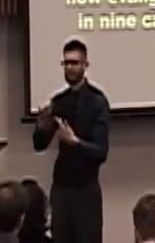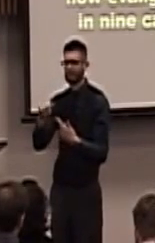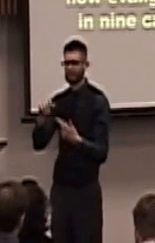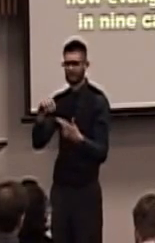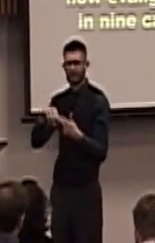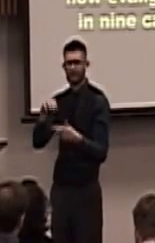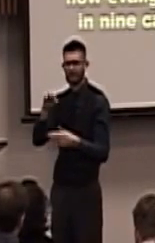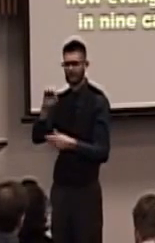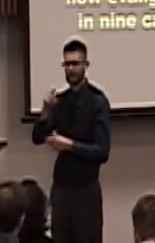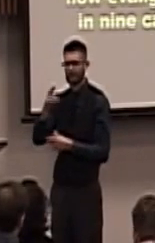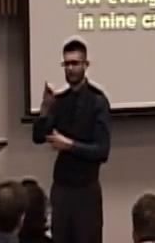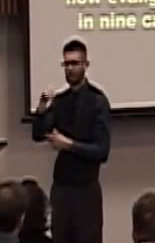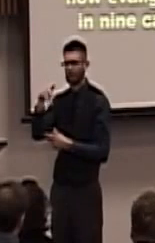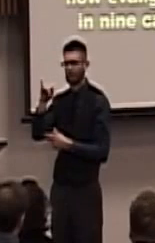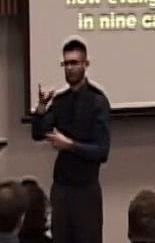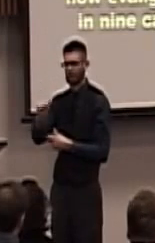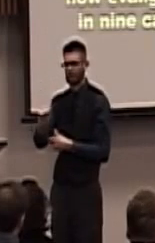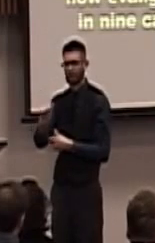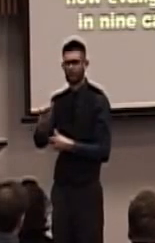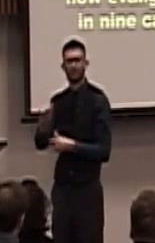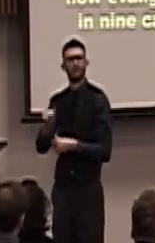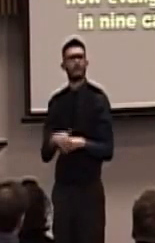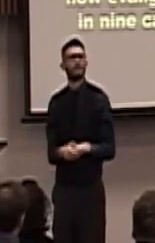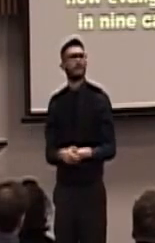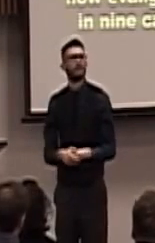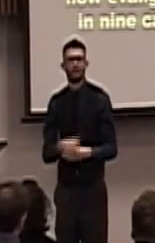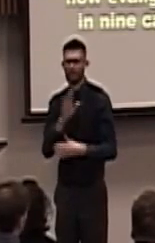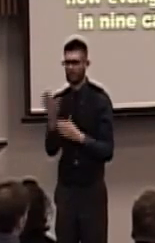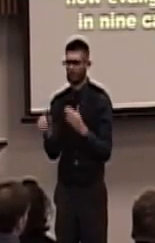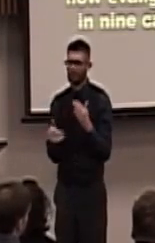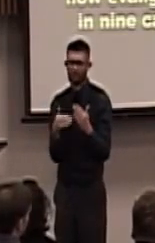Ethiopia. And they all have